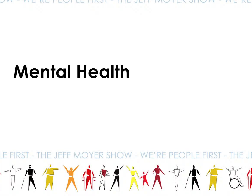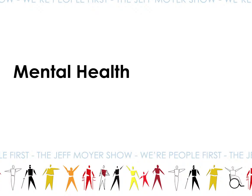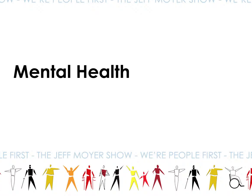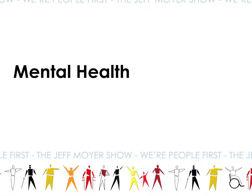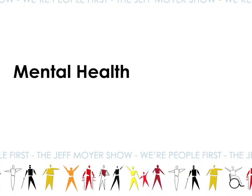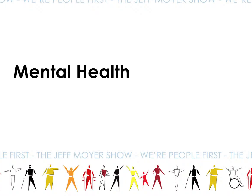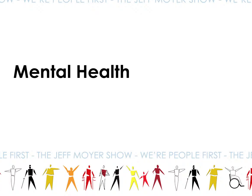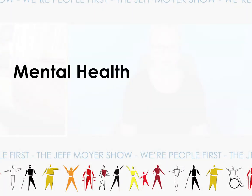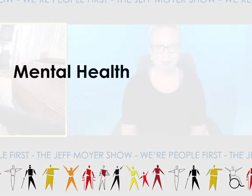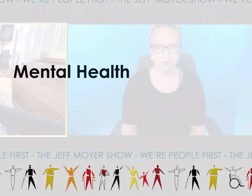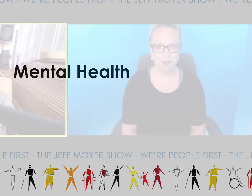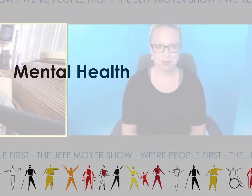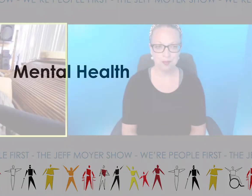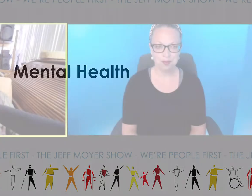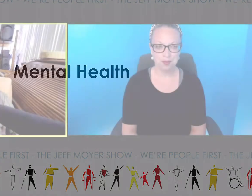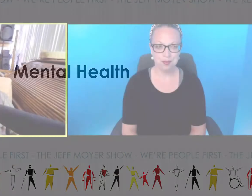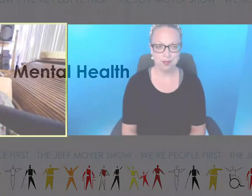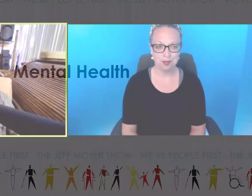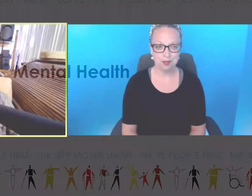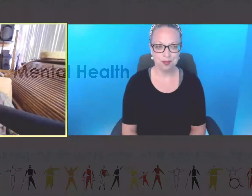Mental health.